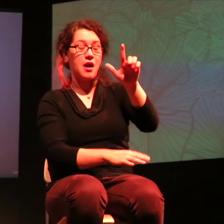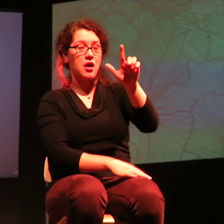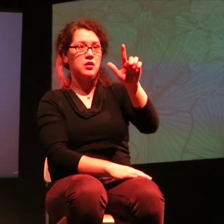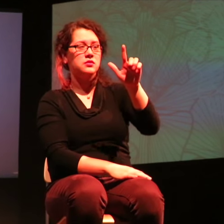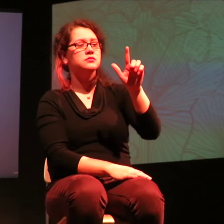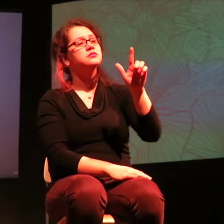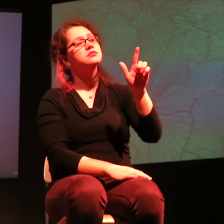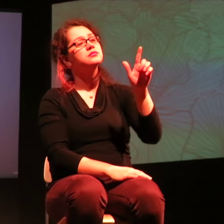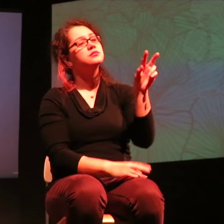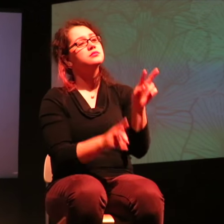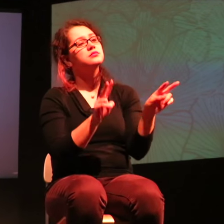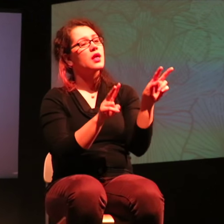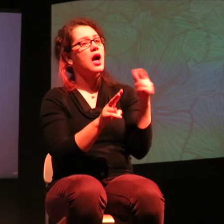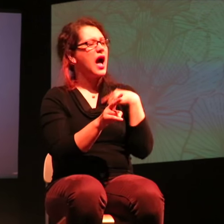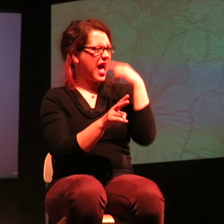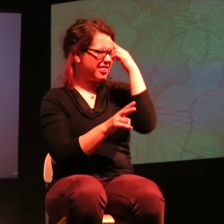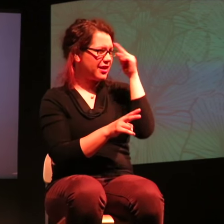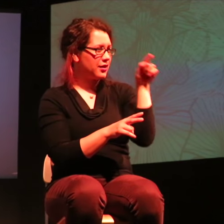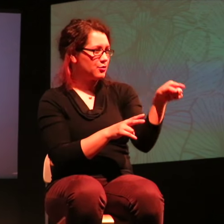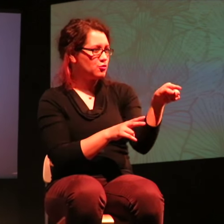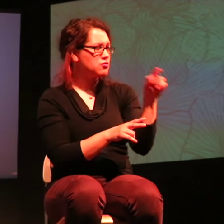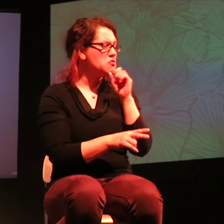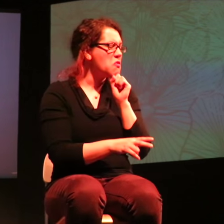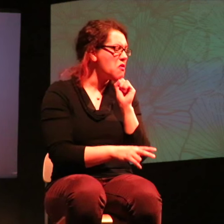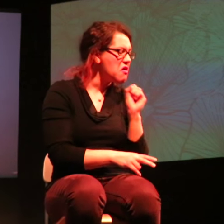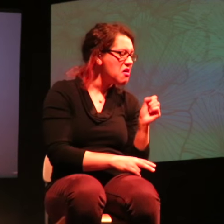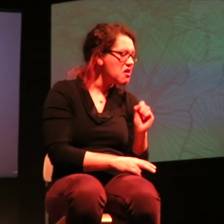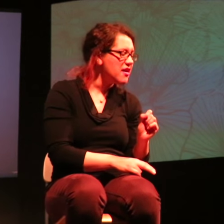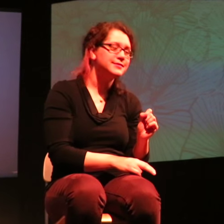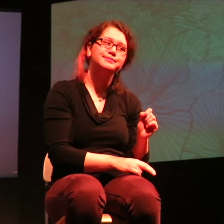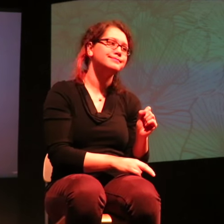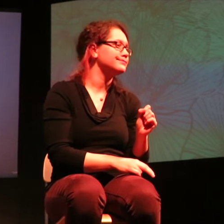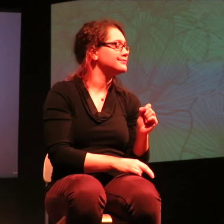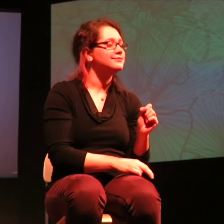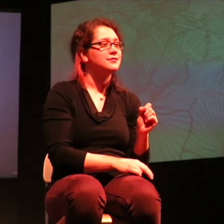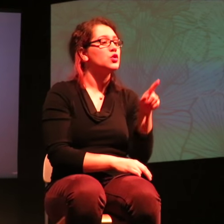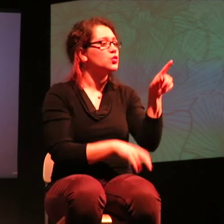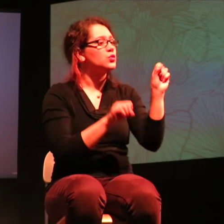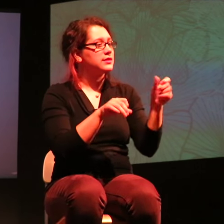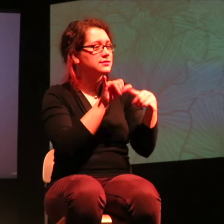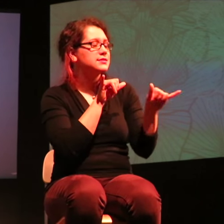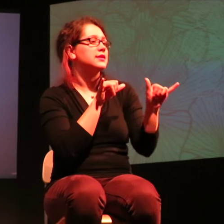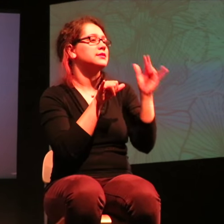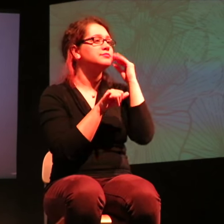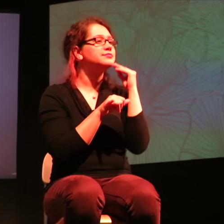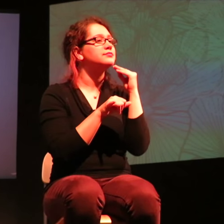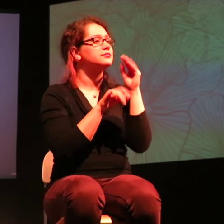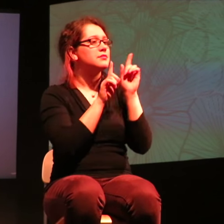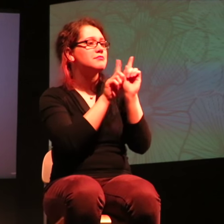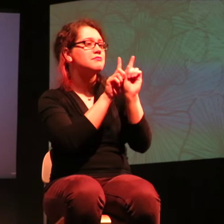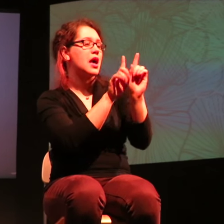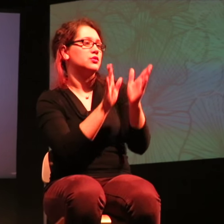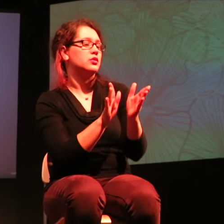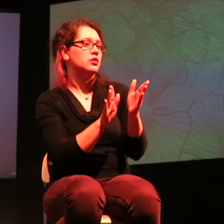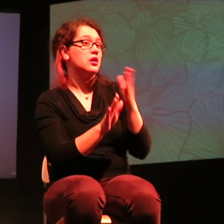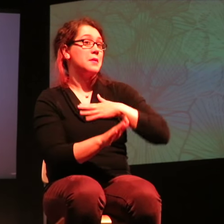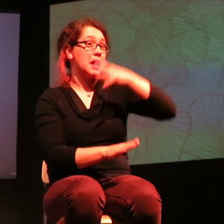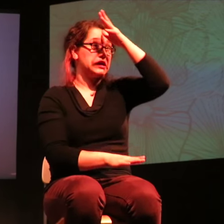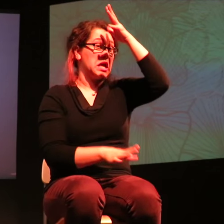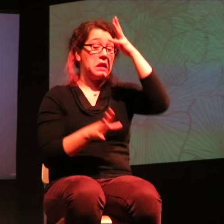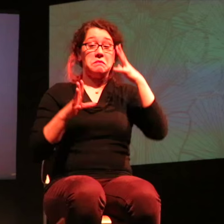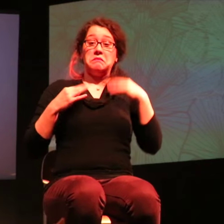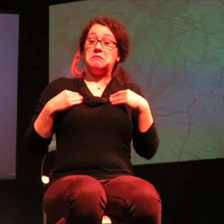said, hey, I believe that you are not too old to get mentored. And my dad said, I don't believe I'm too old to